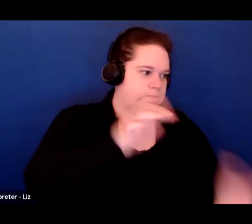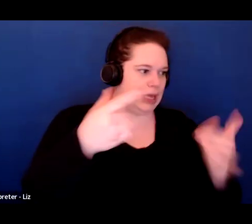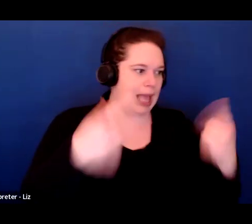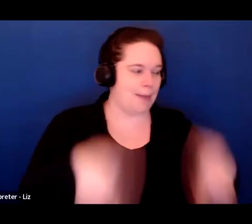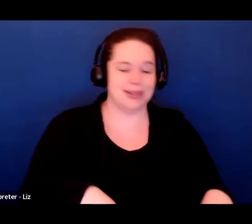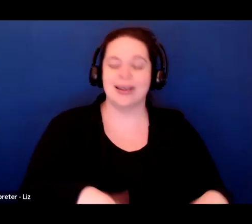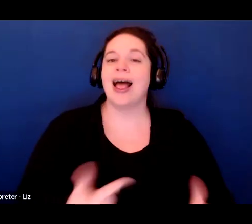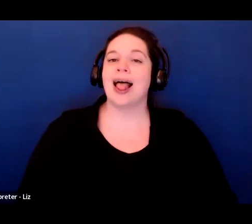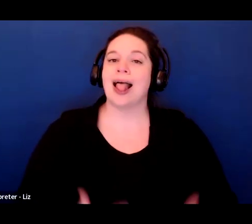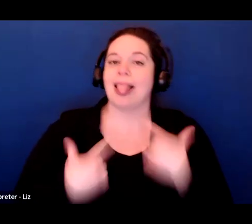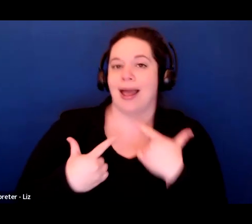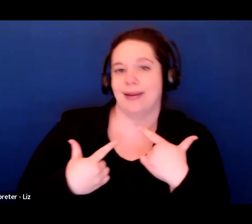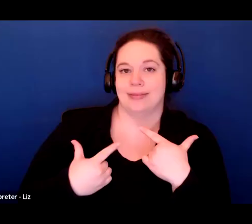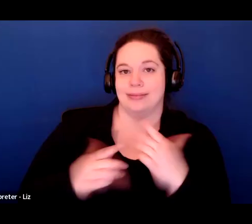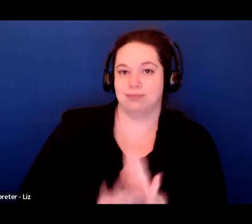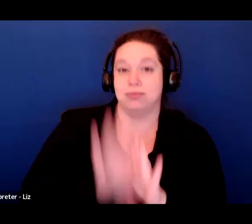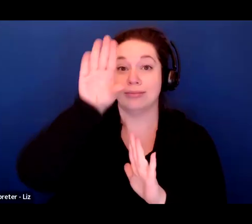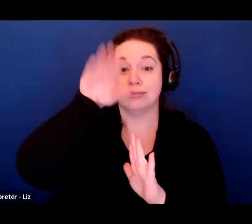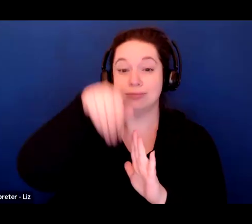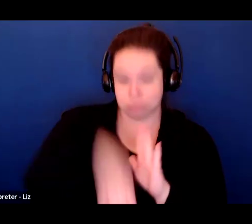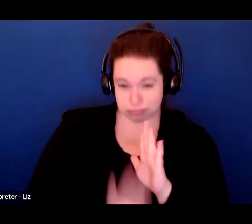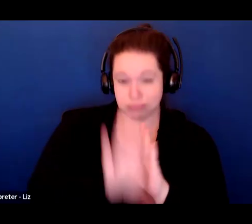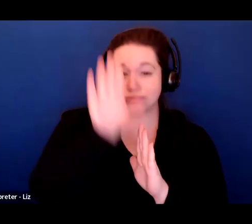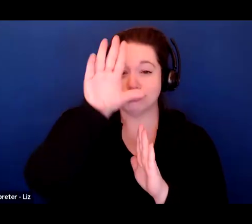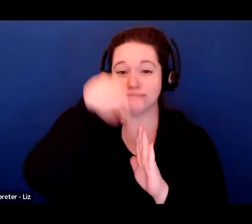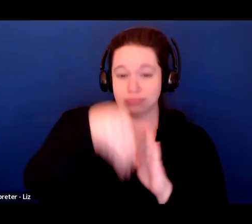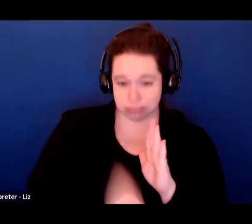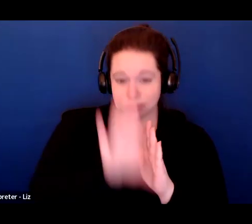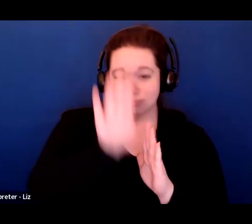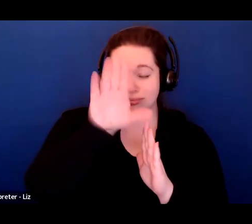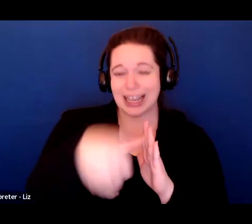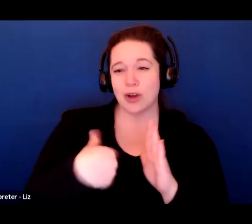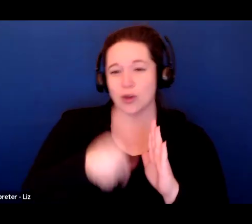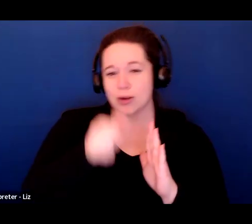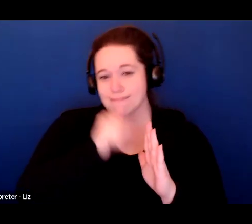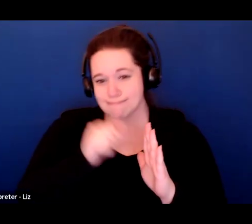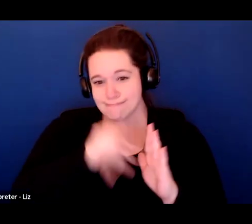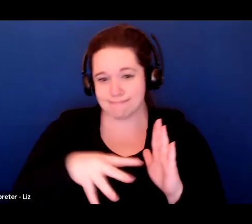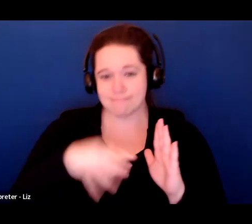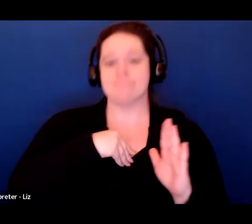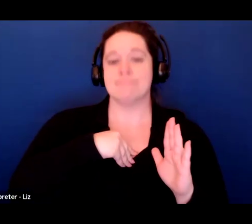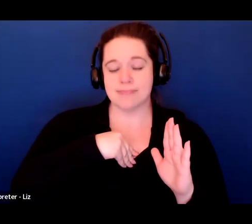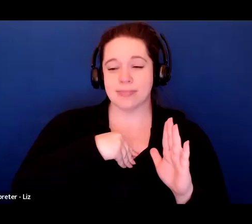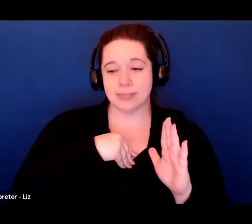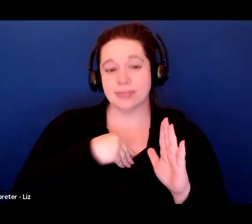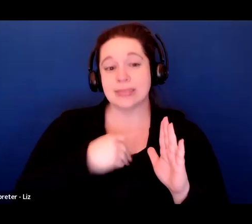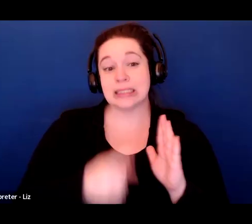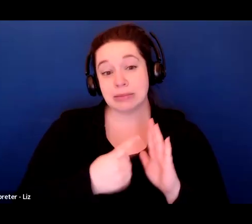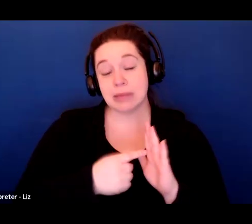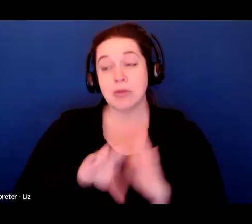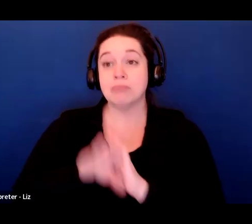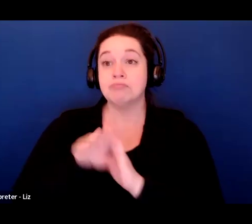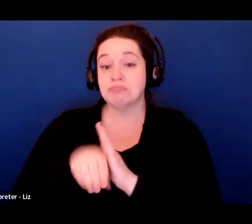Life has its ups and downs. We have to learn how to live with those. And for some people, the ups and downs are a lot more